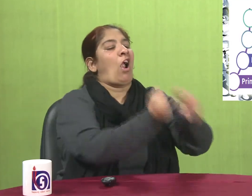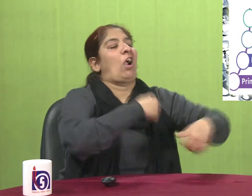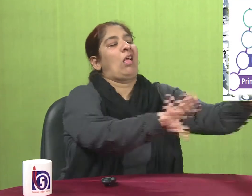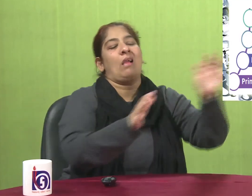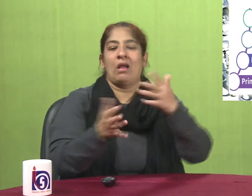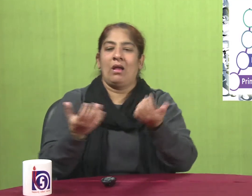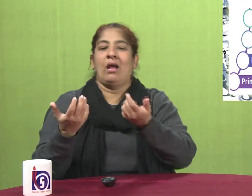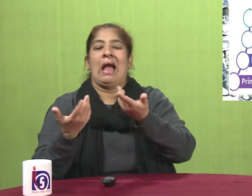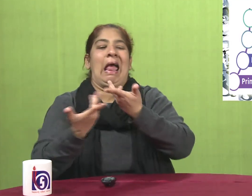Trying